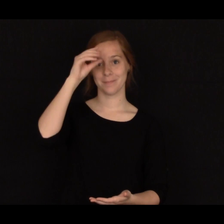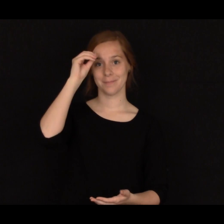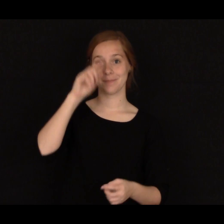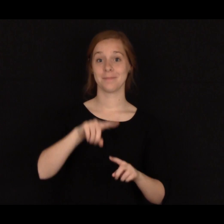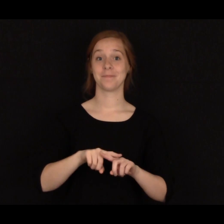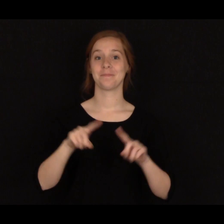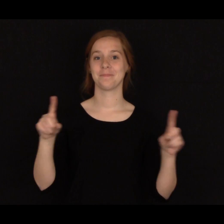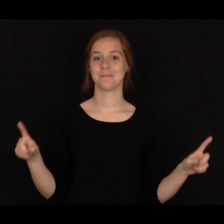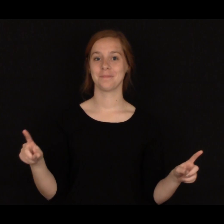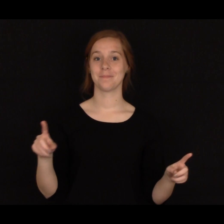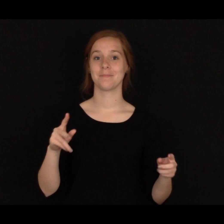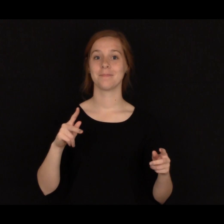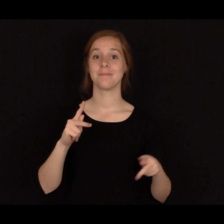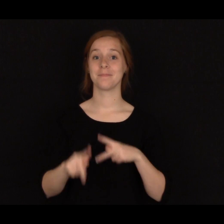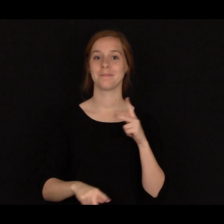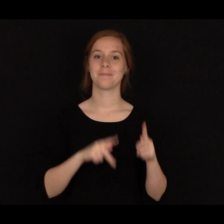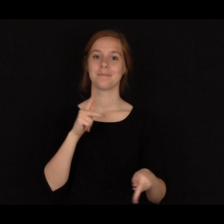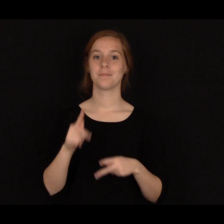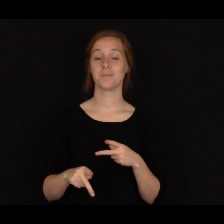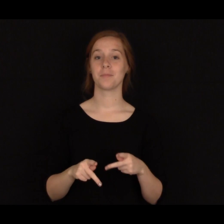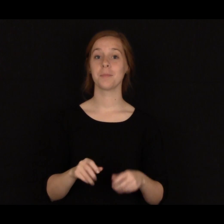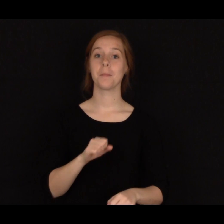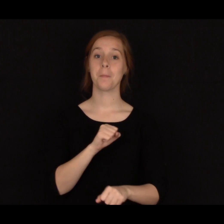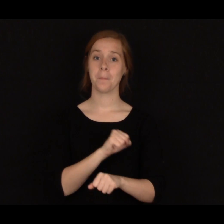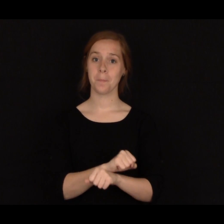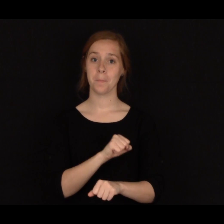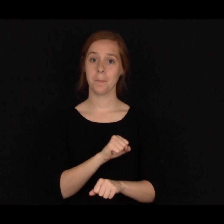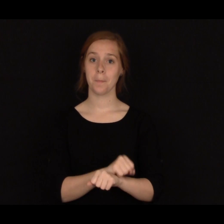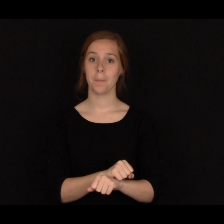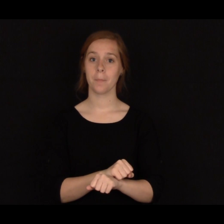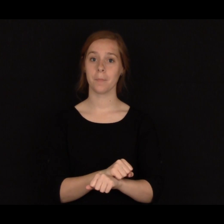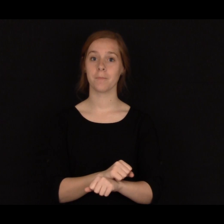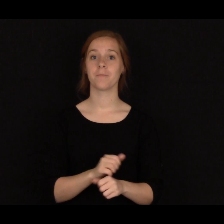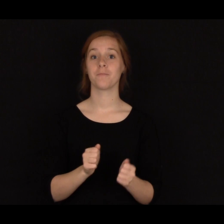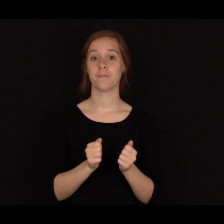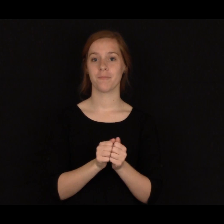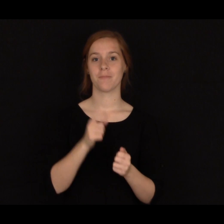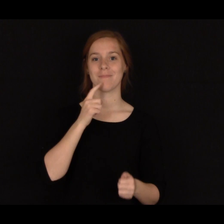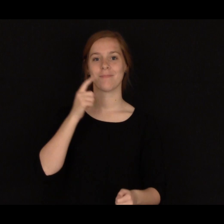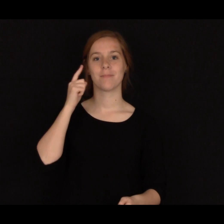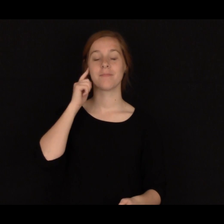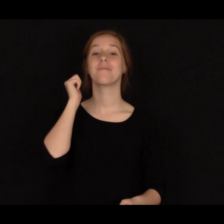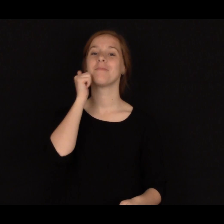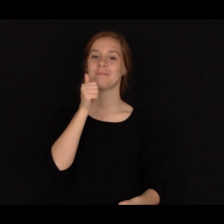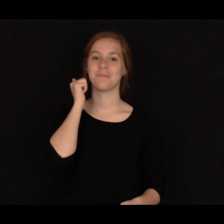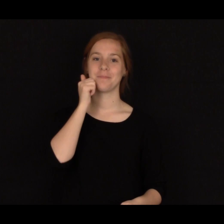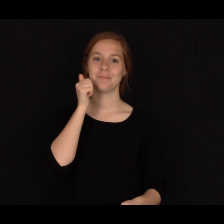I learned from different people who work with the deaf community every day.